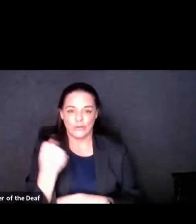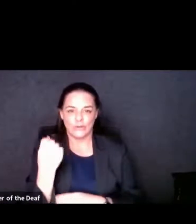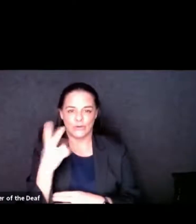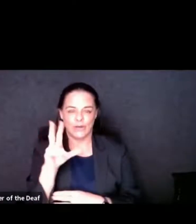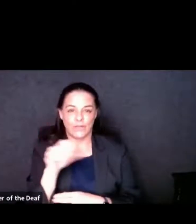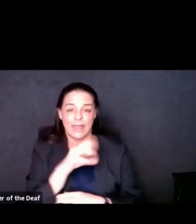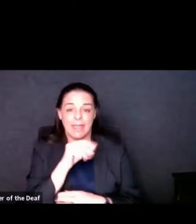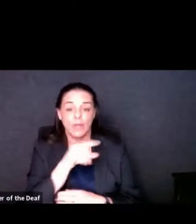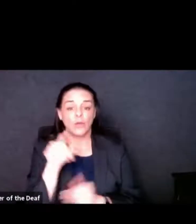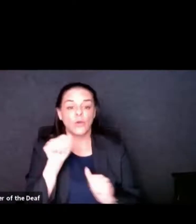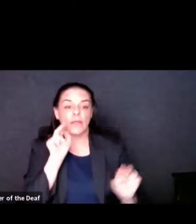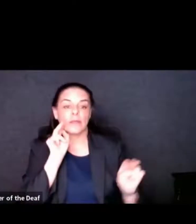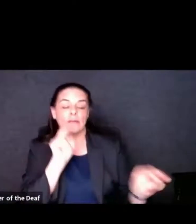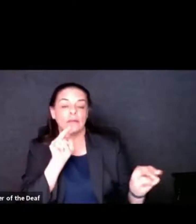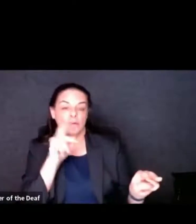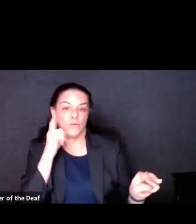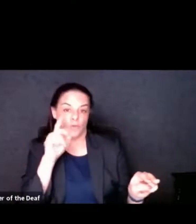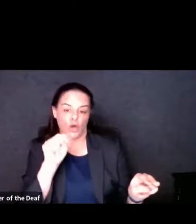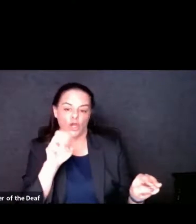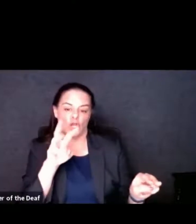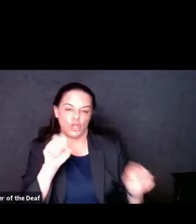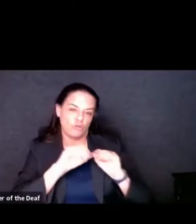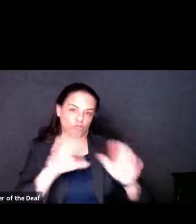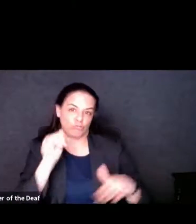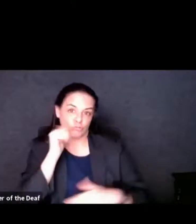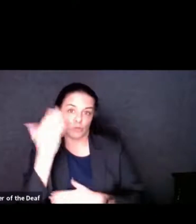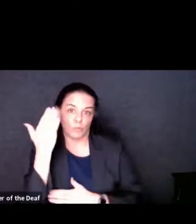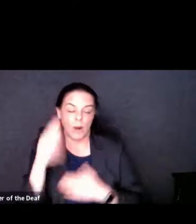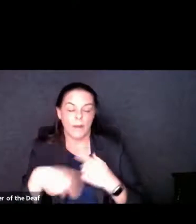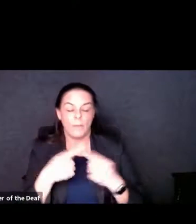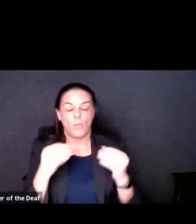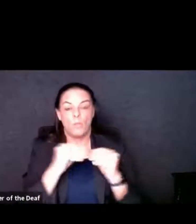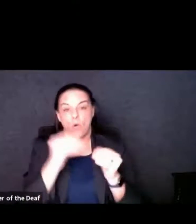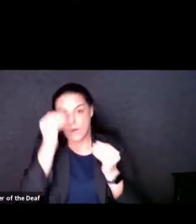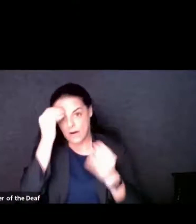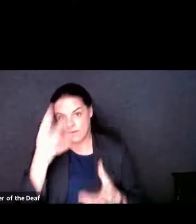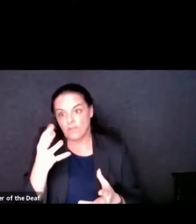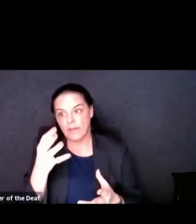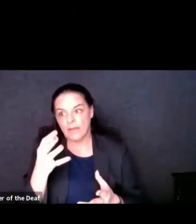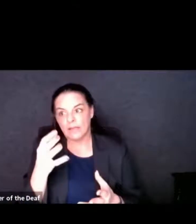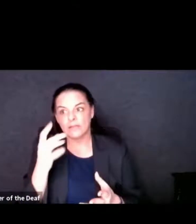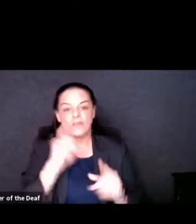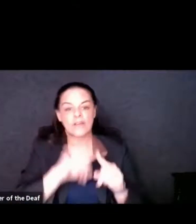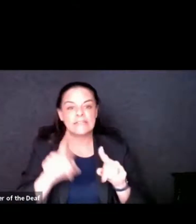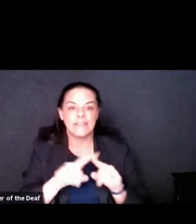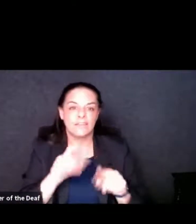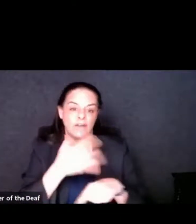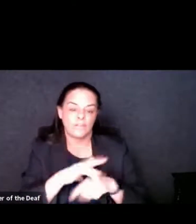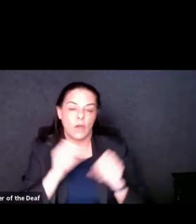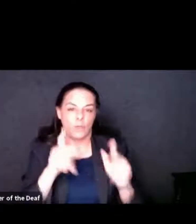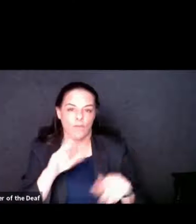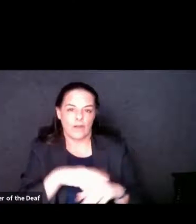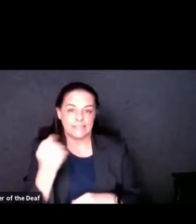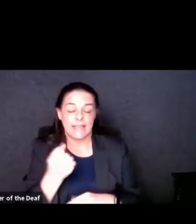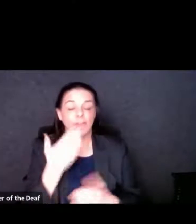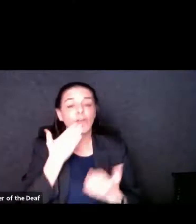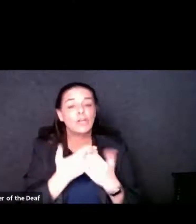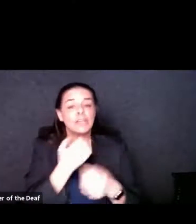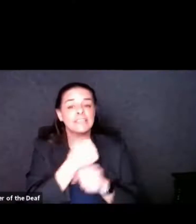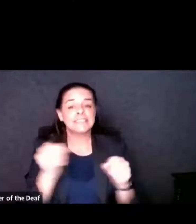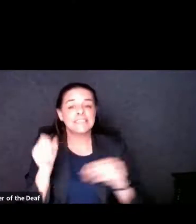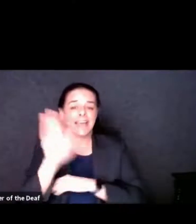and you can be on the lookout for a news release tomorrow morning with more information on available opportunities for Saturday. Have a good and safe rest of your day.